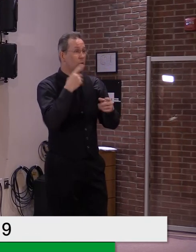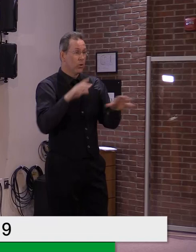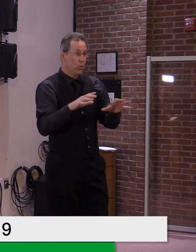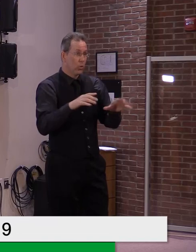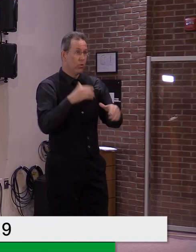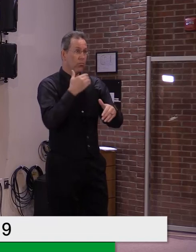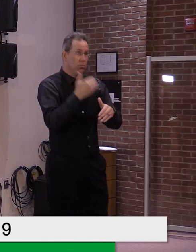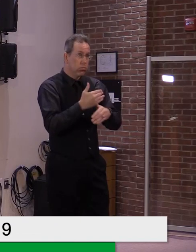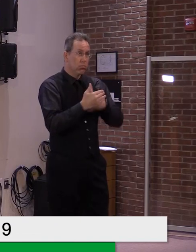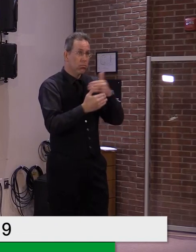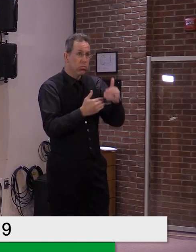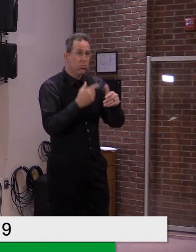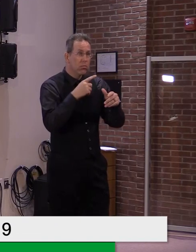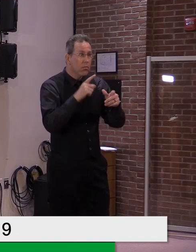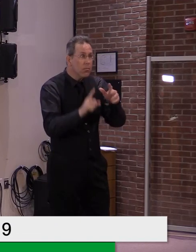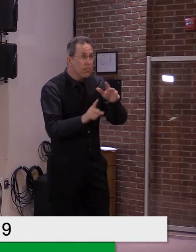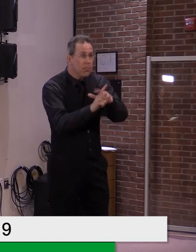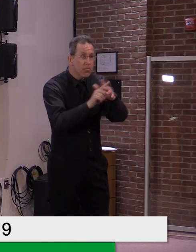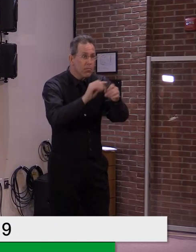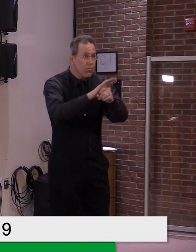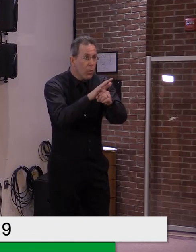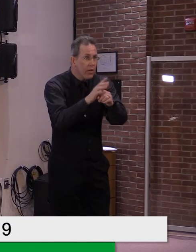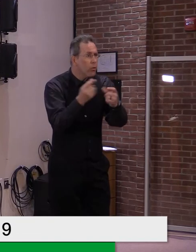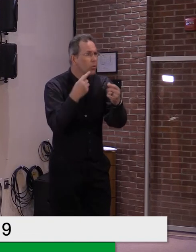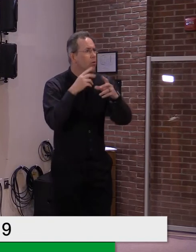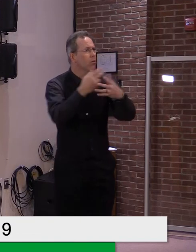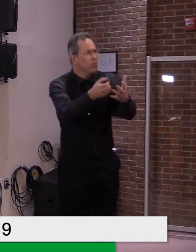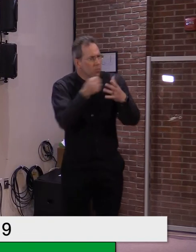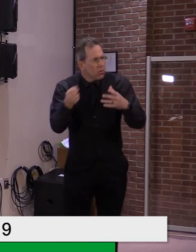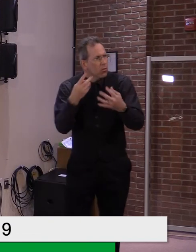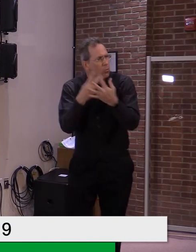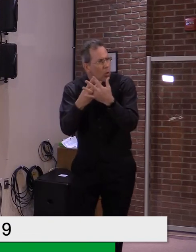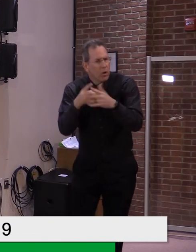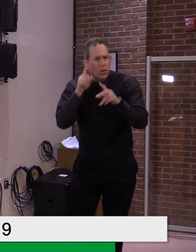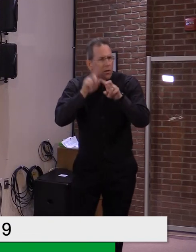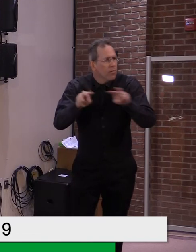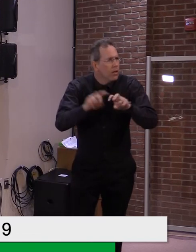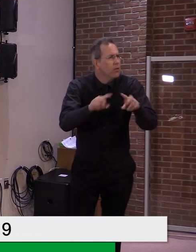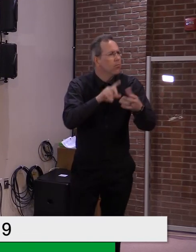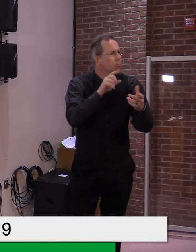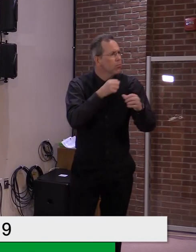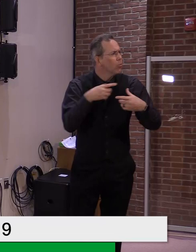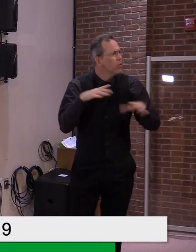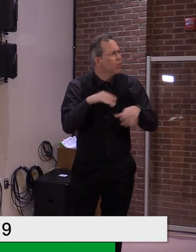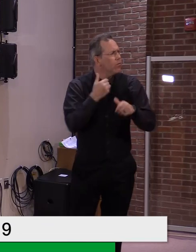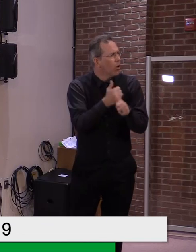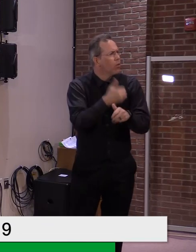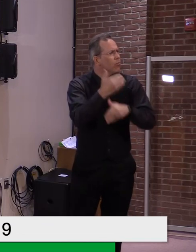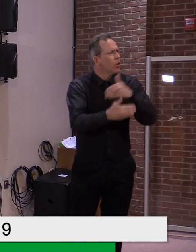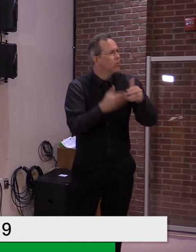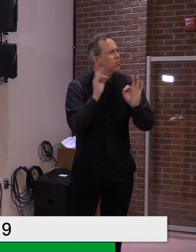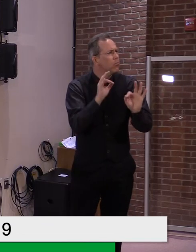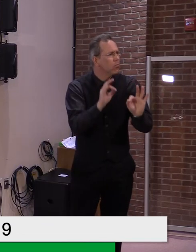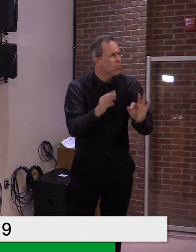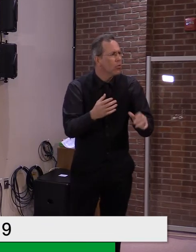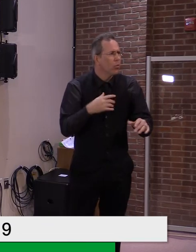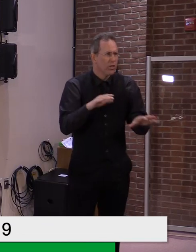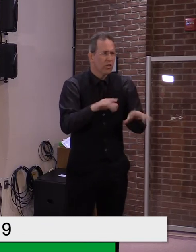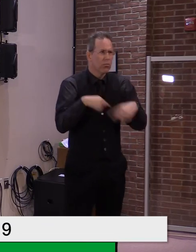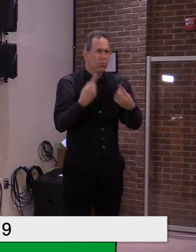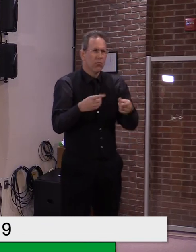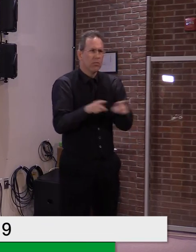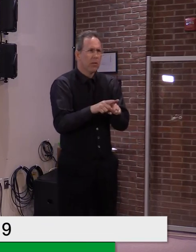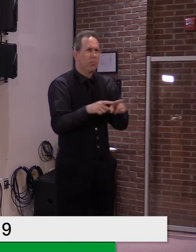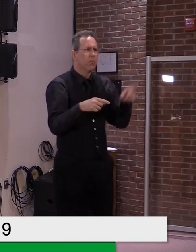you can try to contain this virus. And they have done that up in Northwest. It may not seem it because of the number of cases,